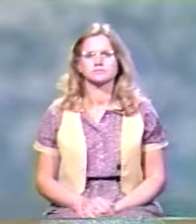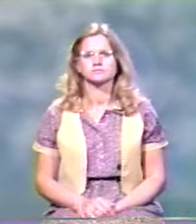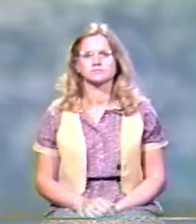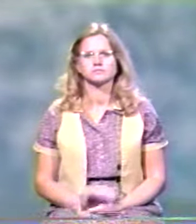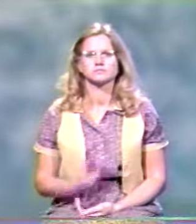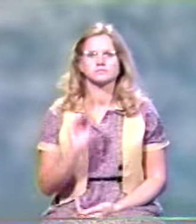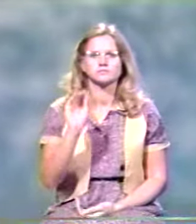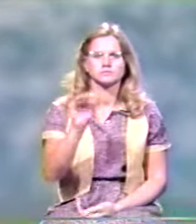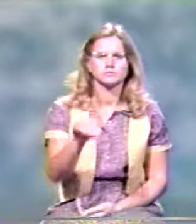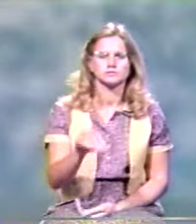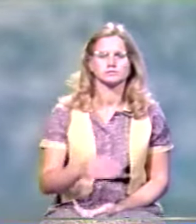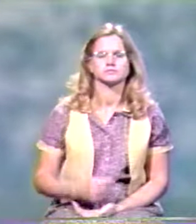Put.